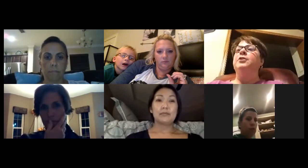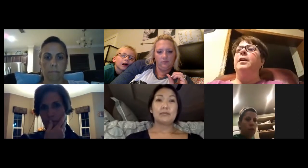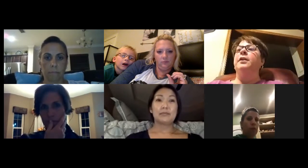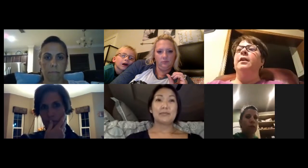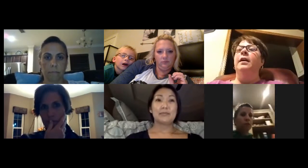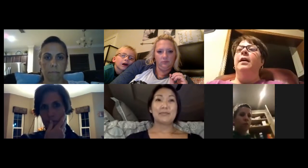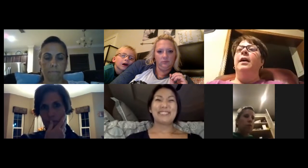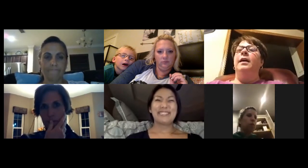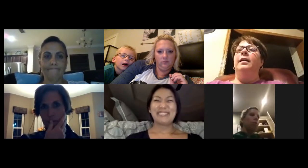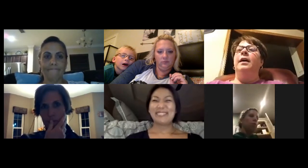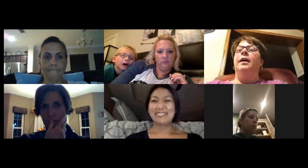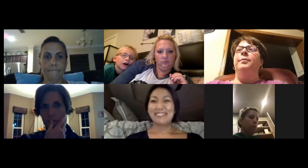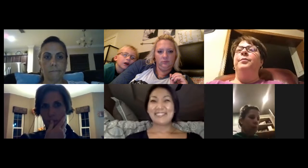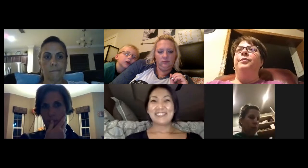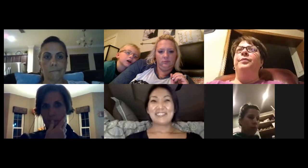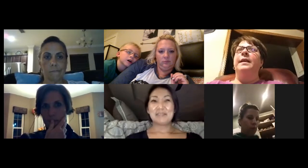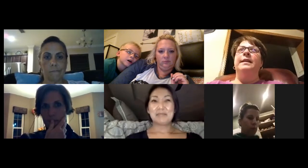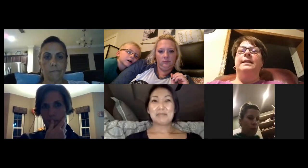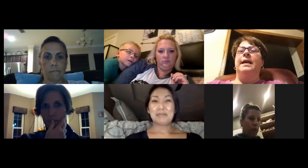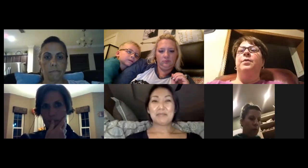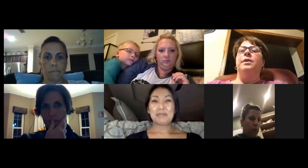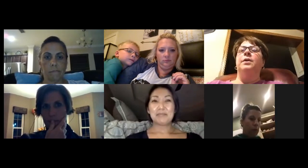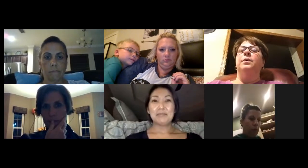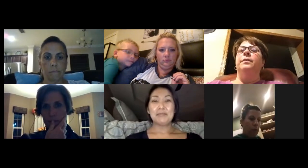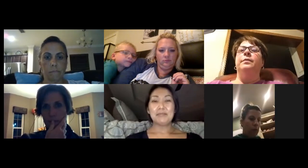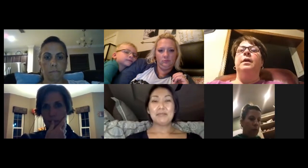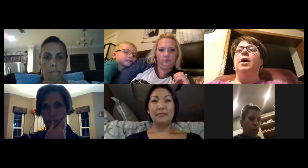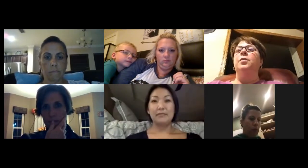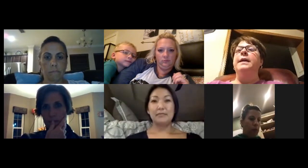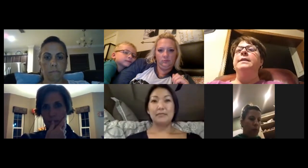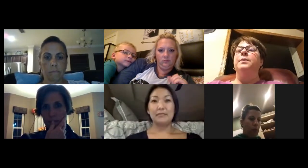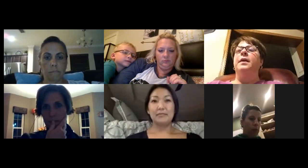other. And I think that will go a long ways with them.